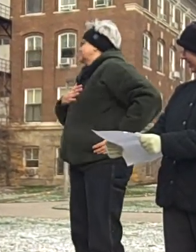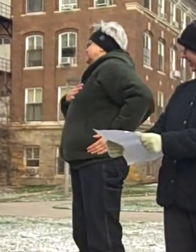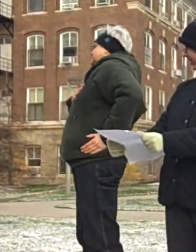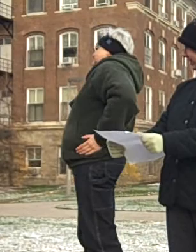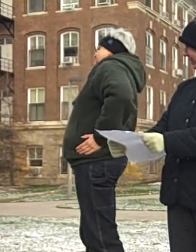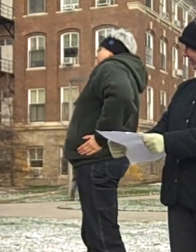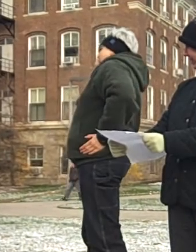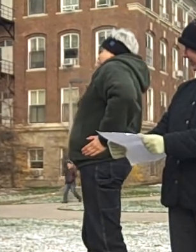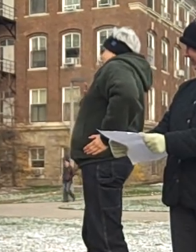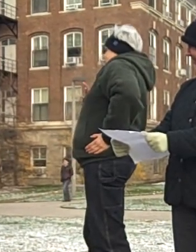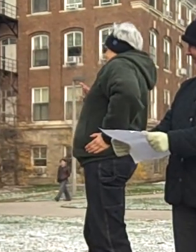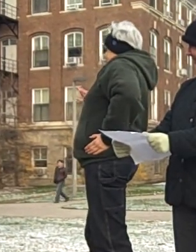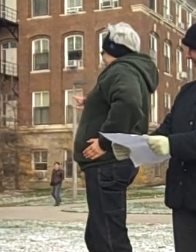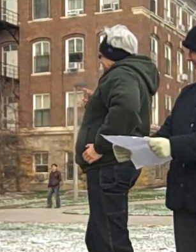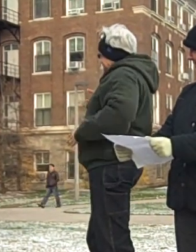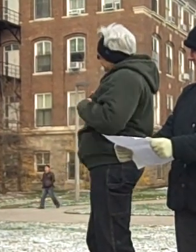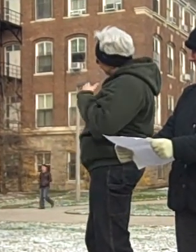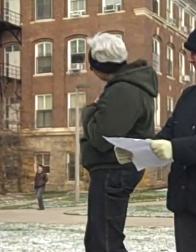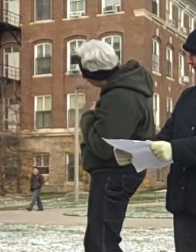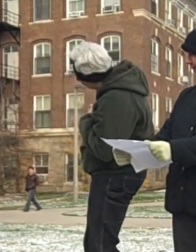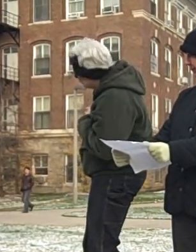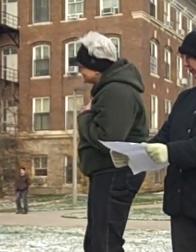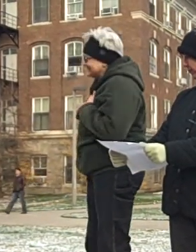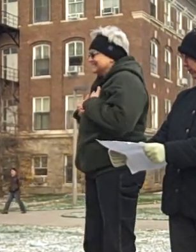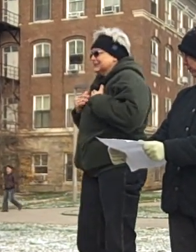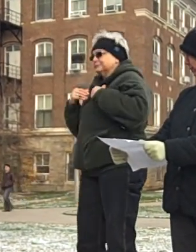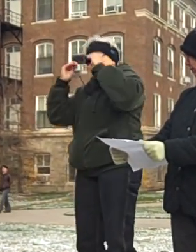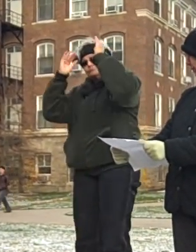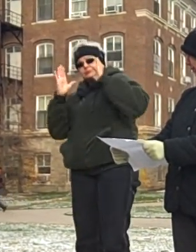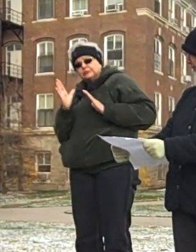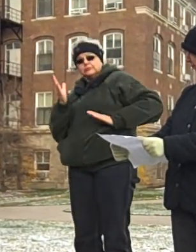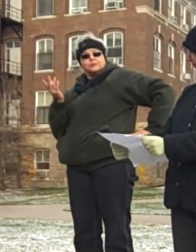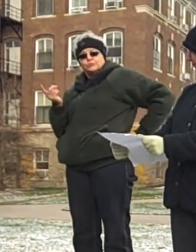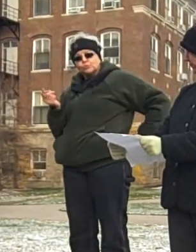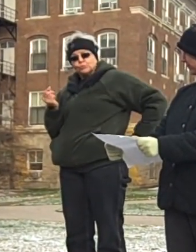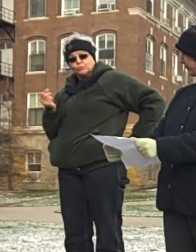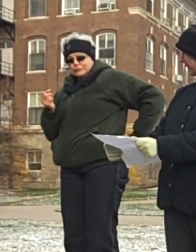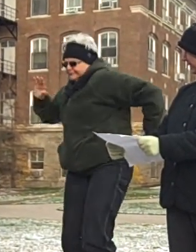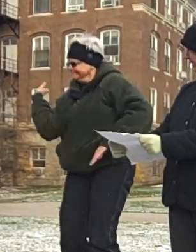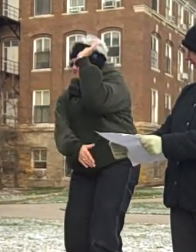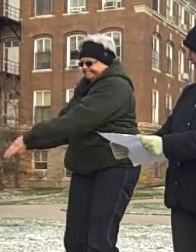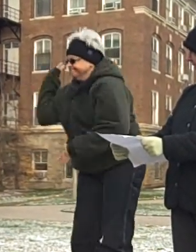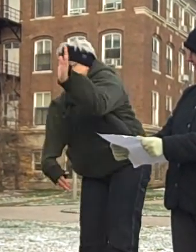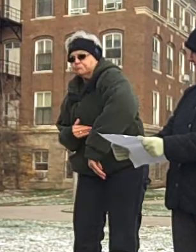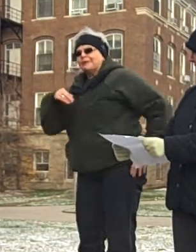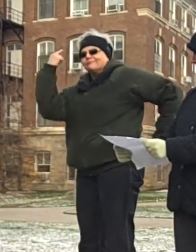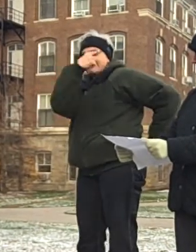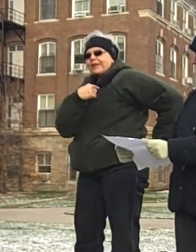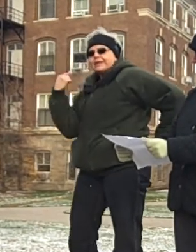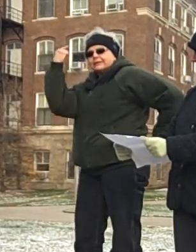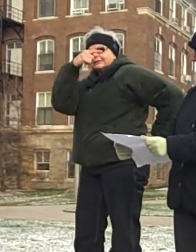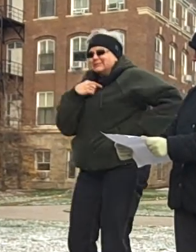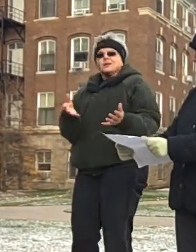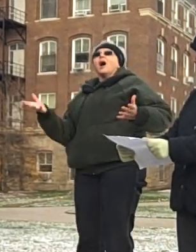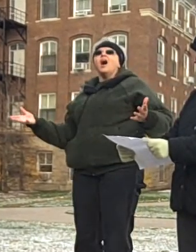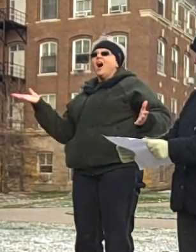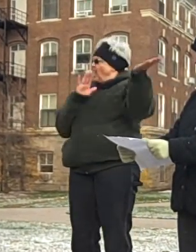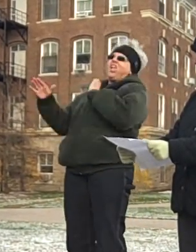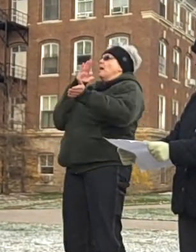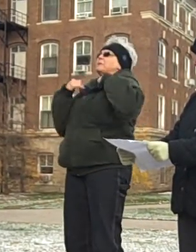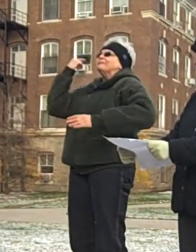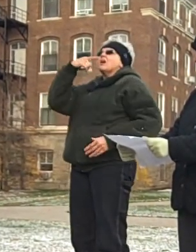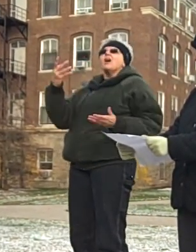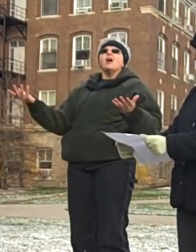and showed the teacher in that classroom my paper. And she felt bad for me, I could tell. And my teacher started slapping me in the